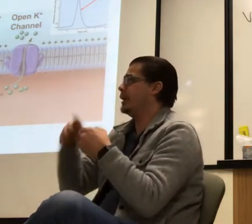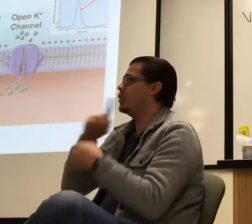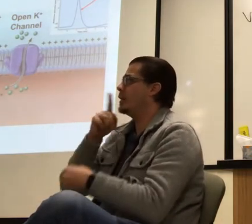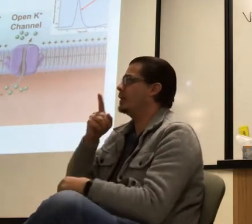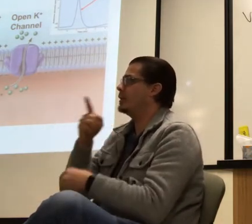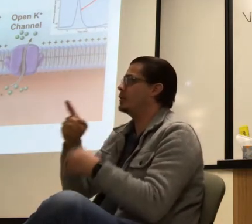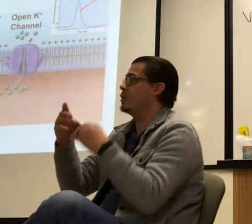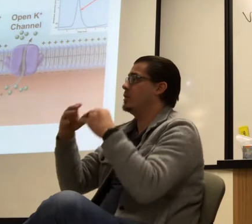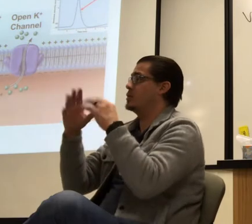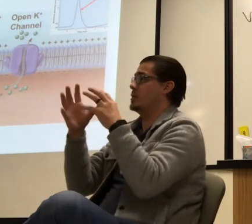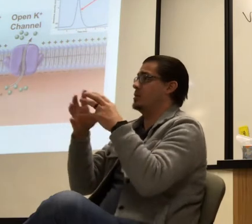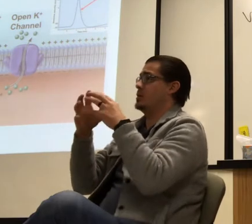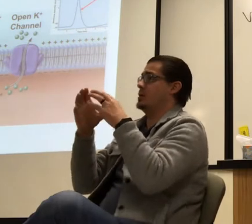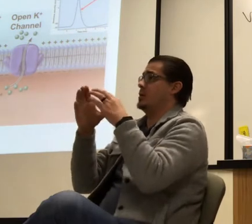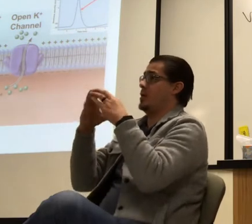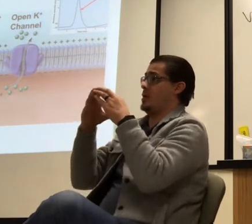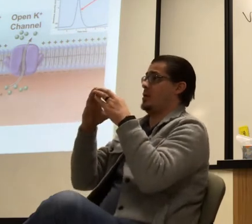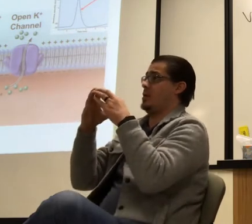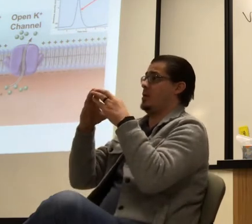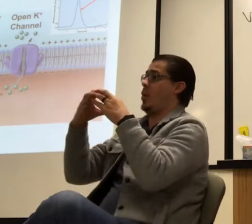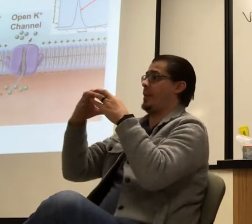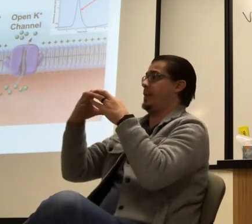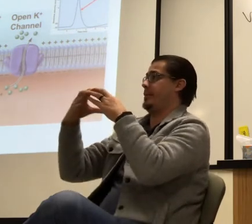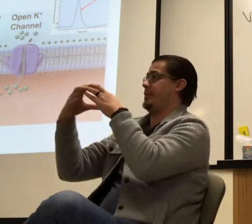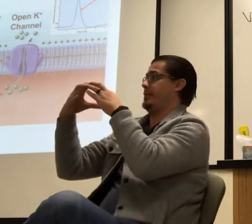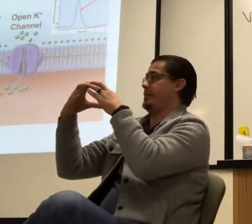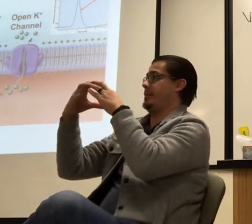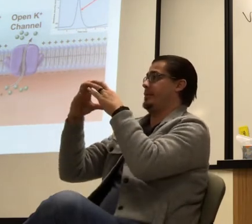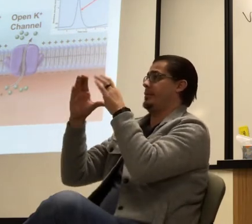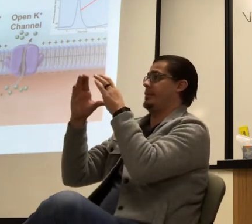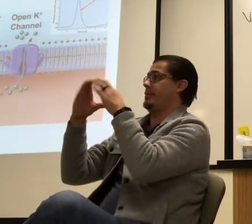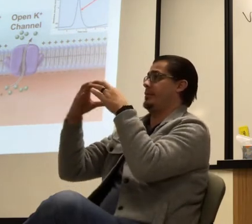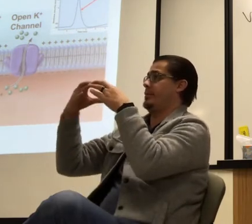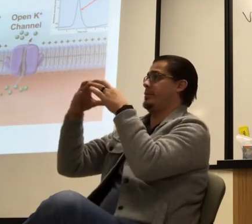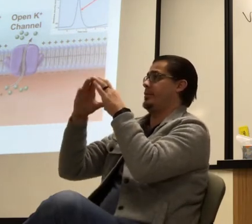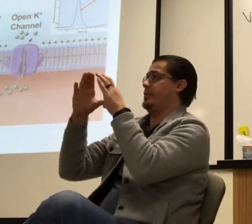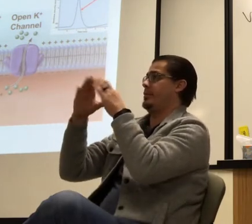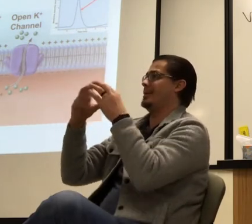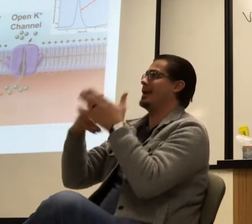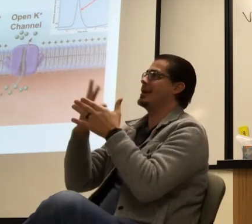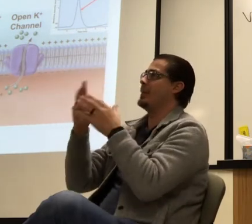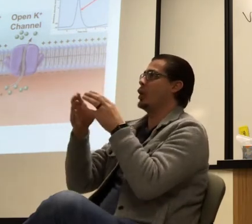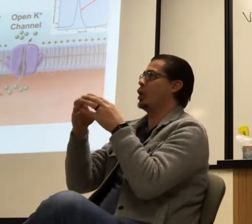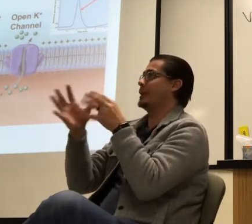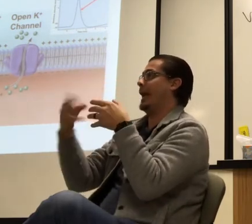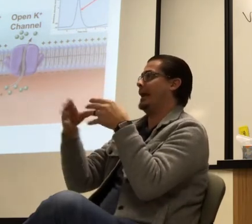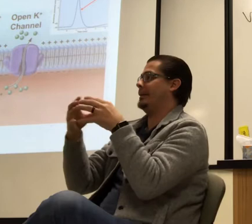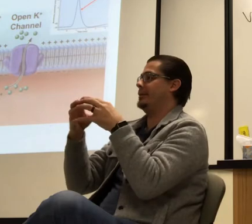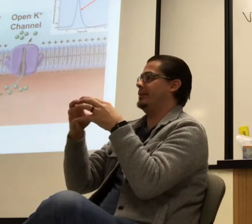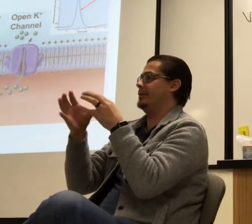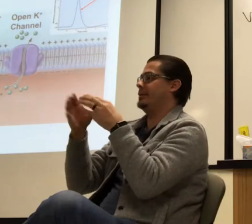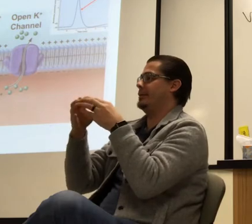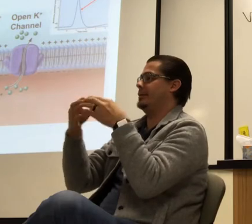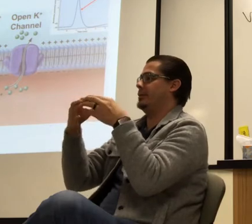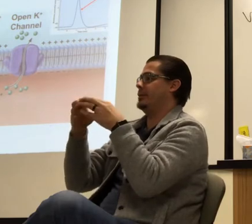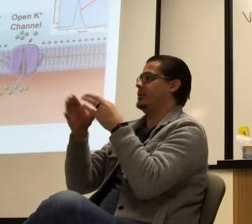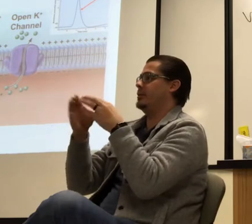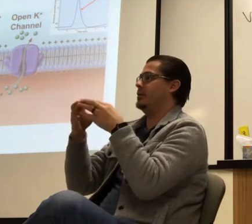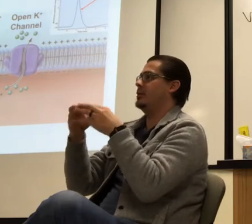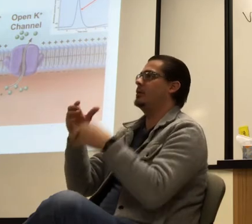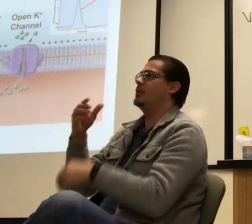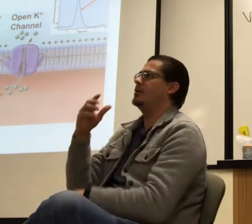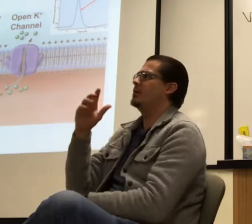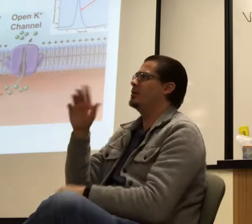gate's closed right now. They call this the activation gate. We'll talk about these again in the neural phys chapter. But these are all